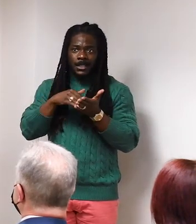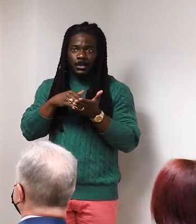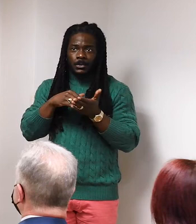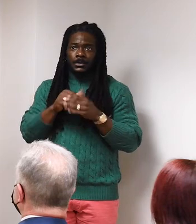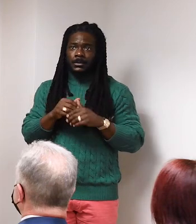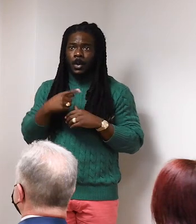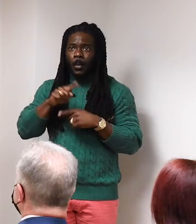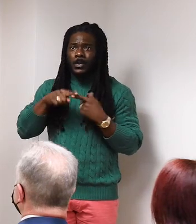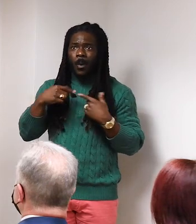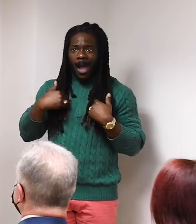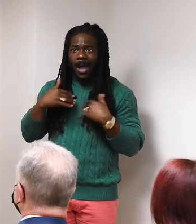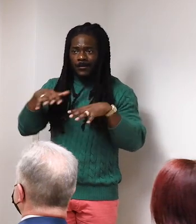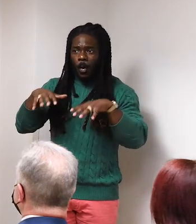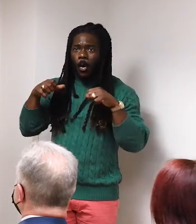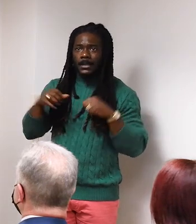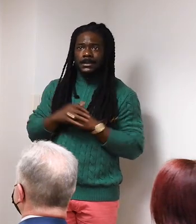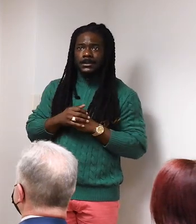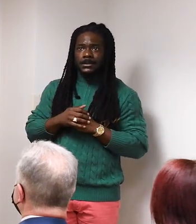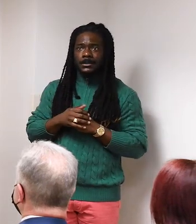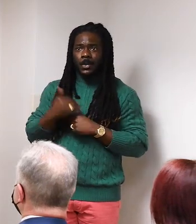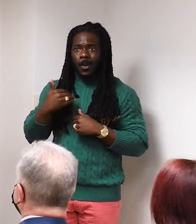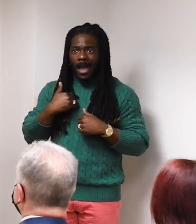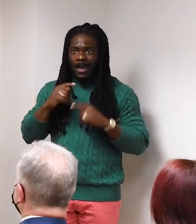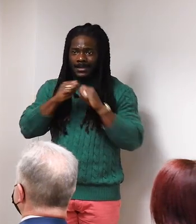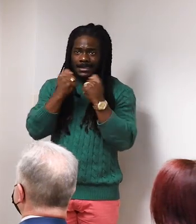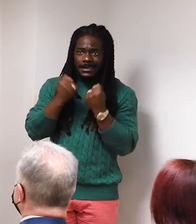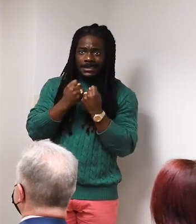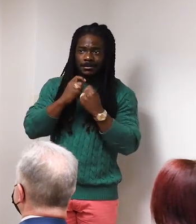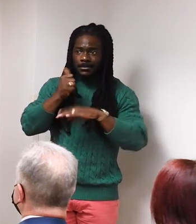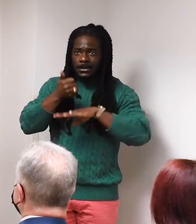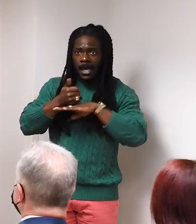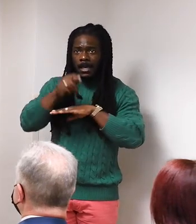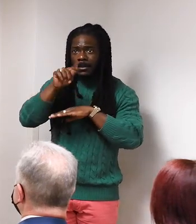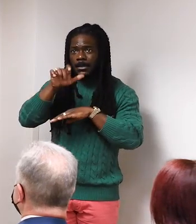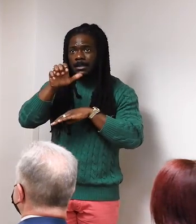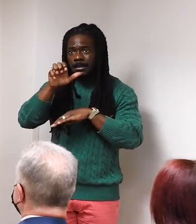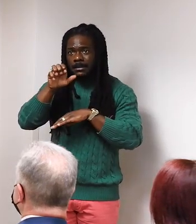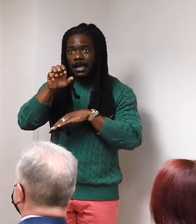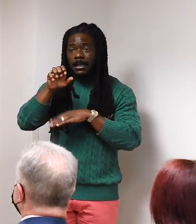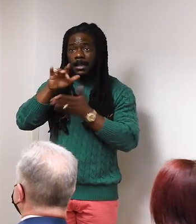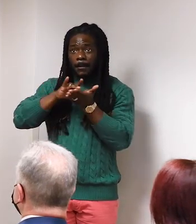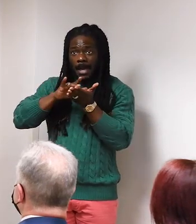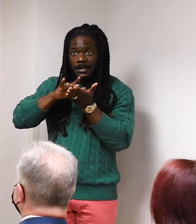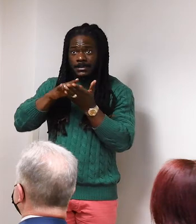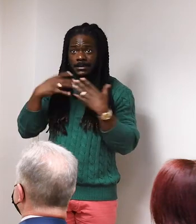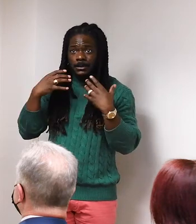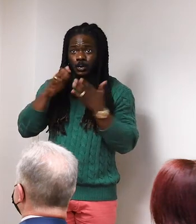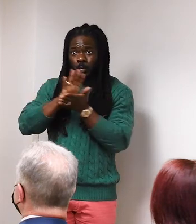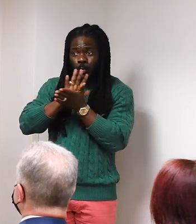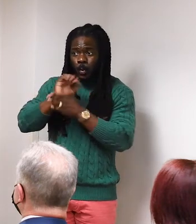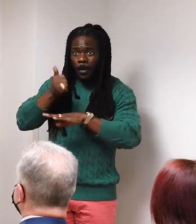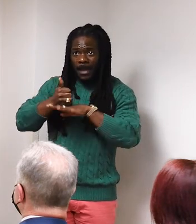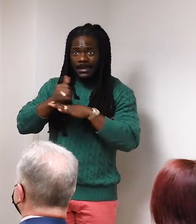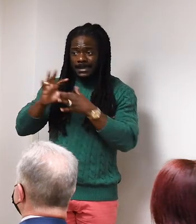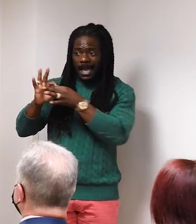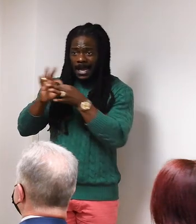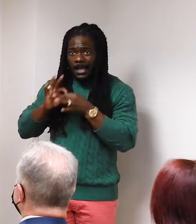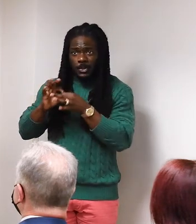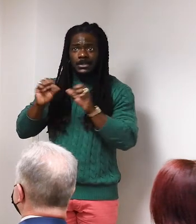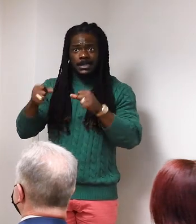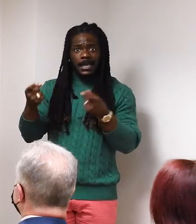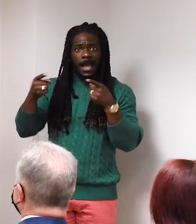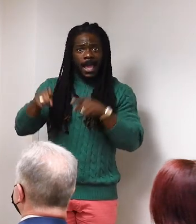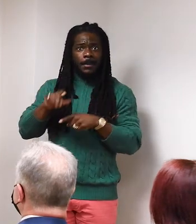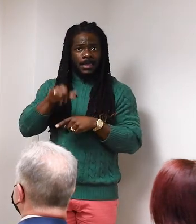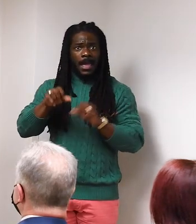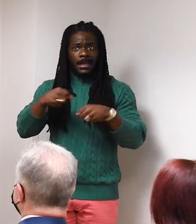audience there, or these coordinated telemedicine school-based health connections can play, that can